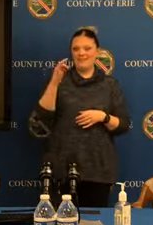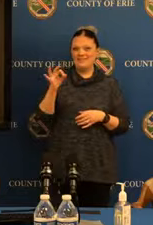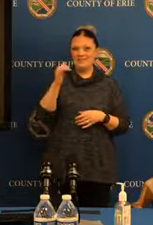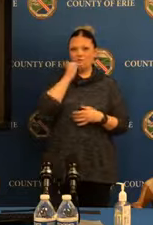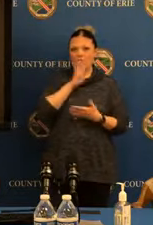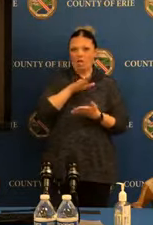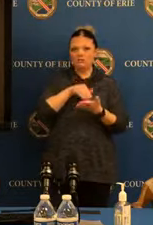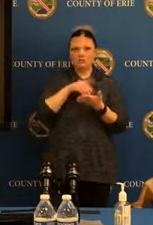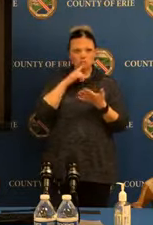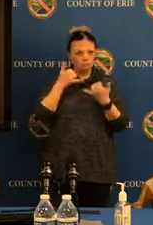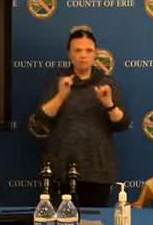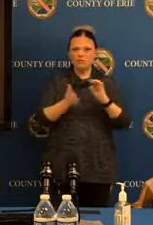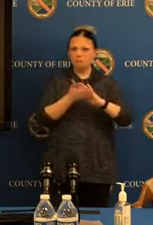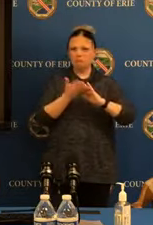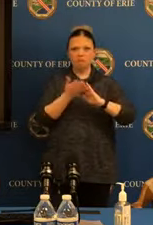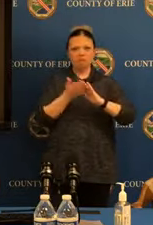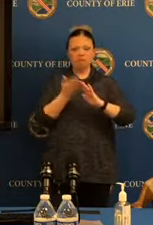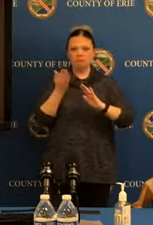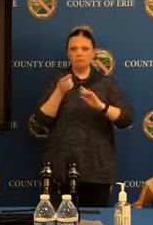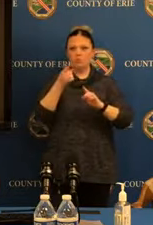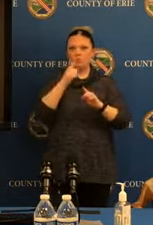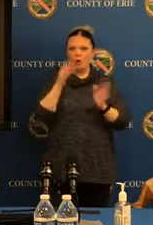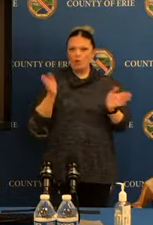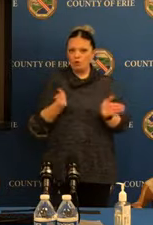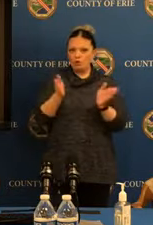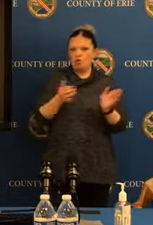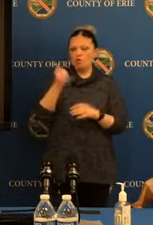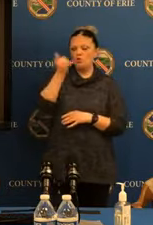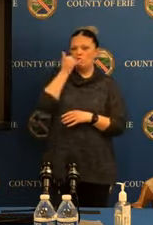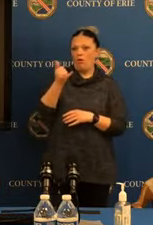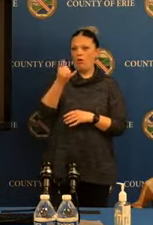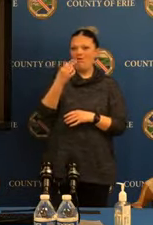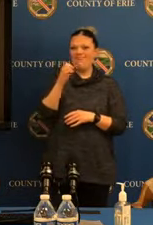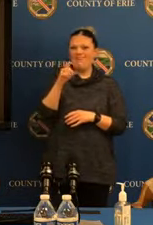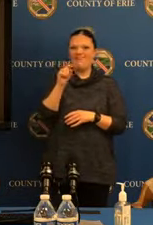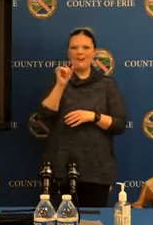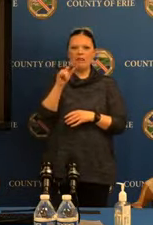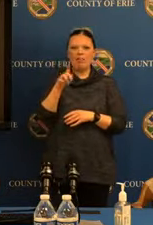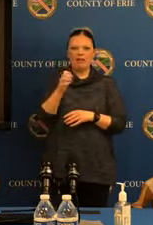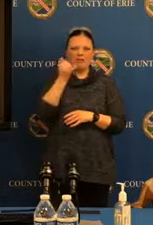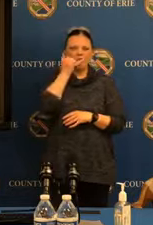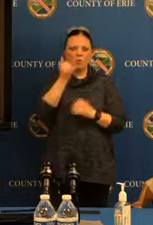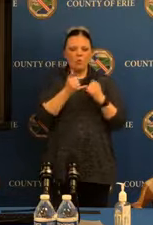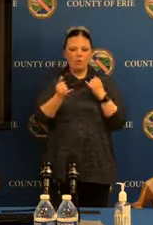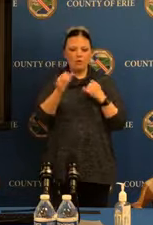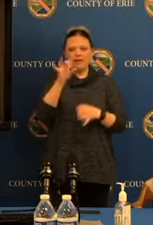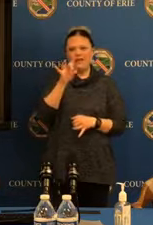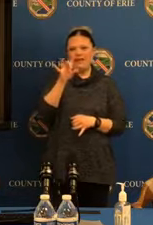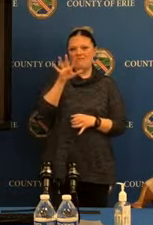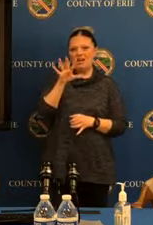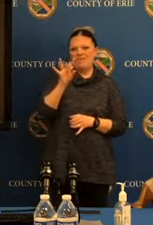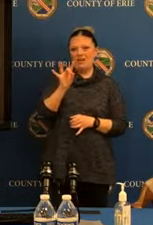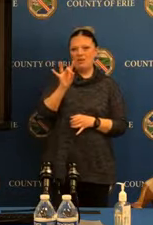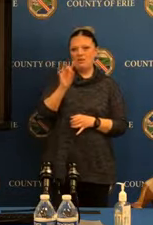remains operational. You are encouraged to call our hotline if you have questions at